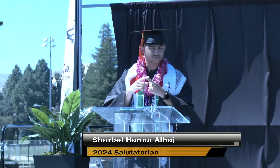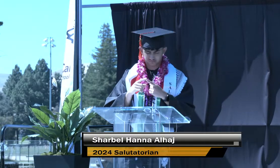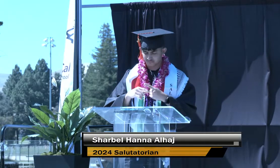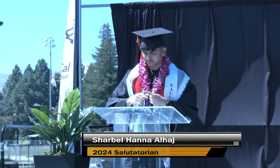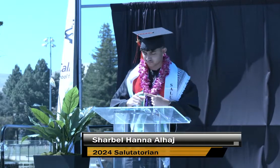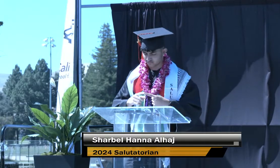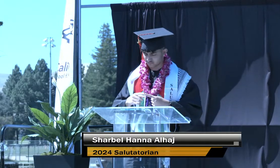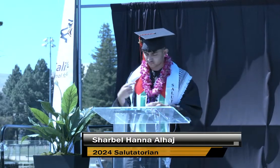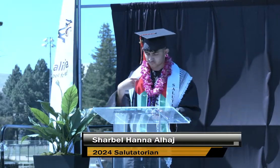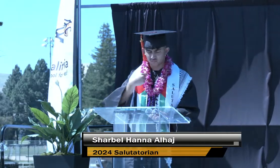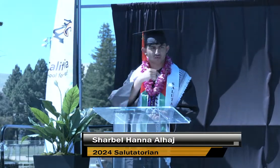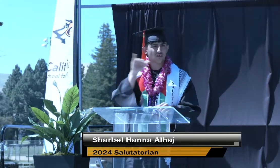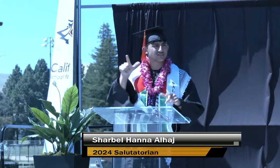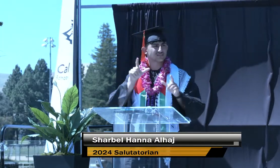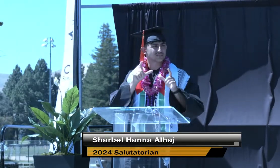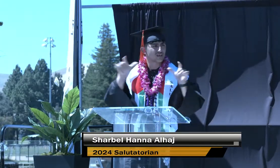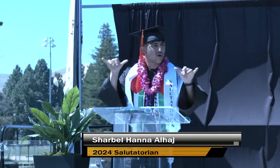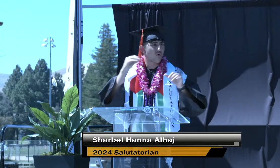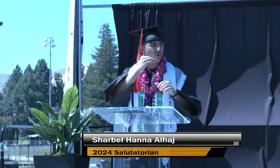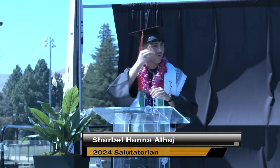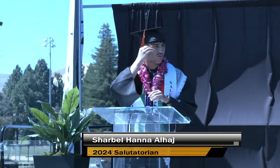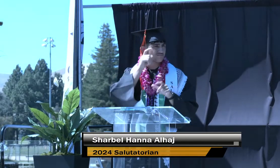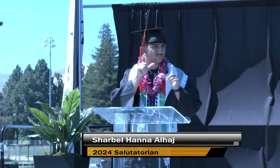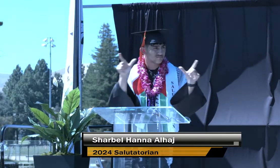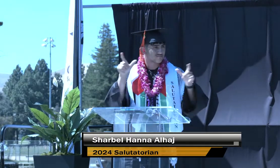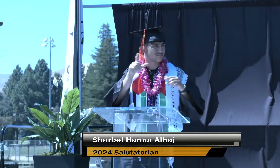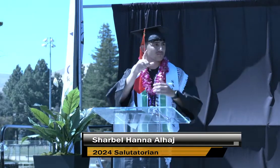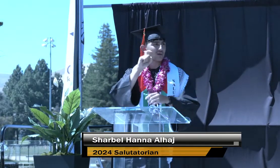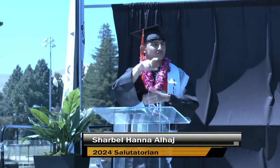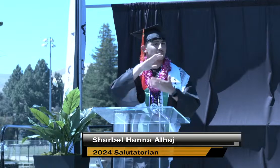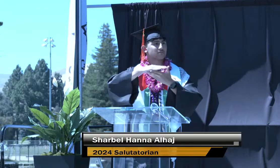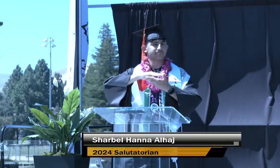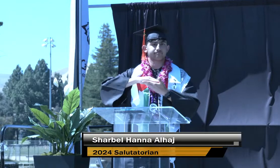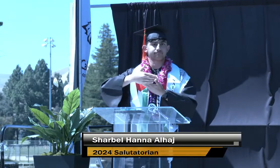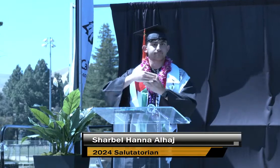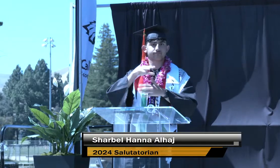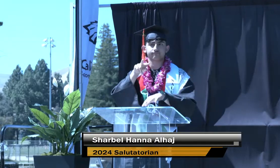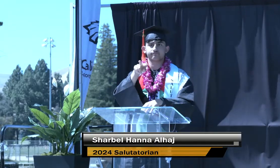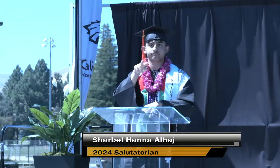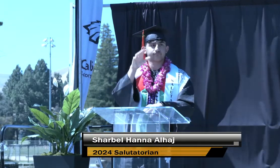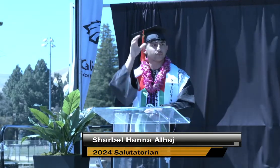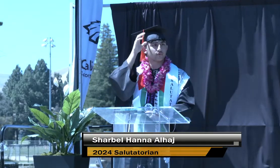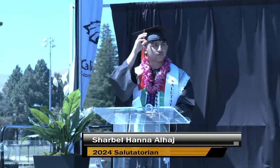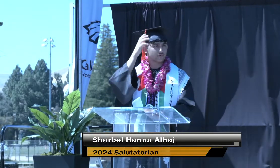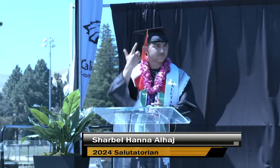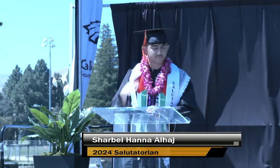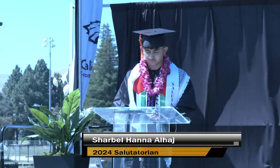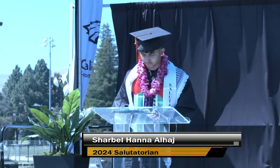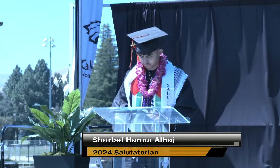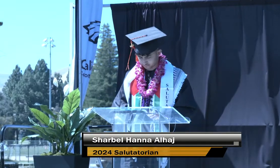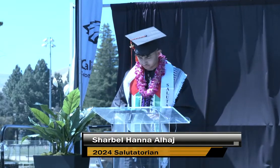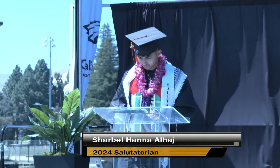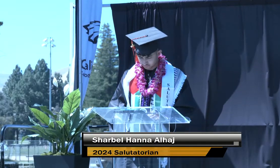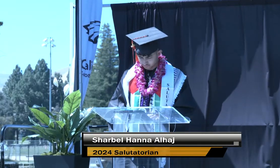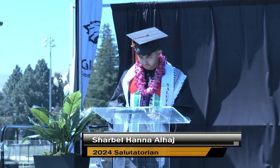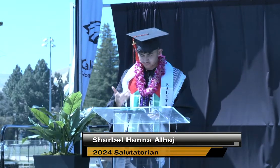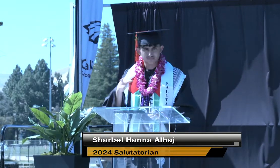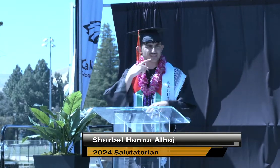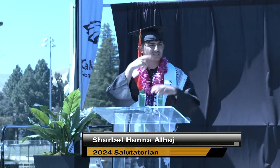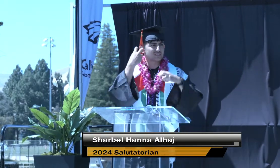Well, with COVID, most of us had to stay home. We looked at the screens on our